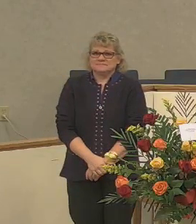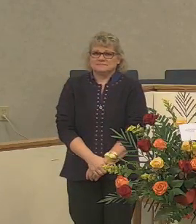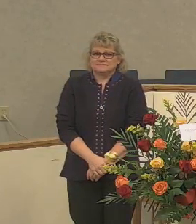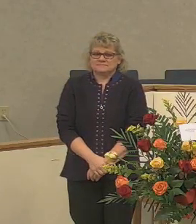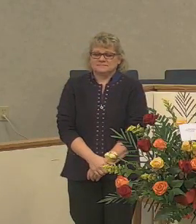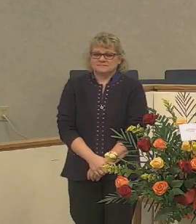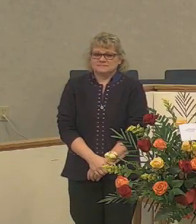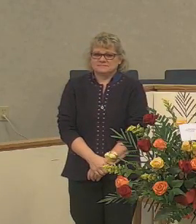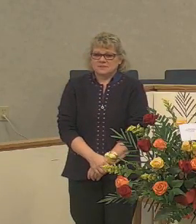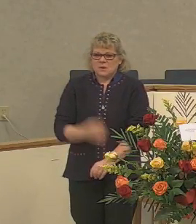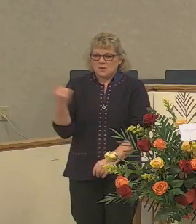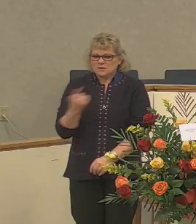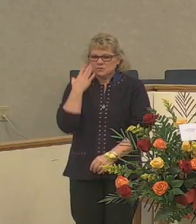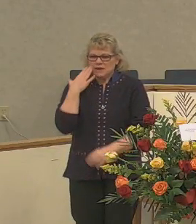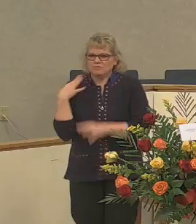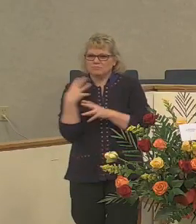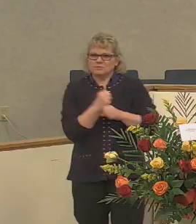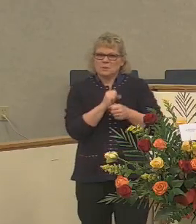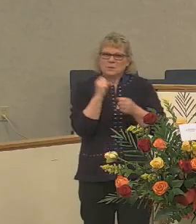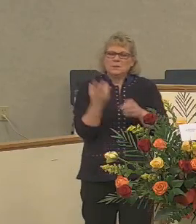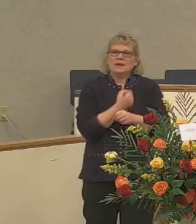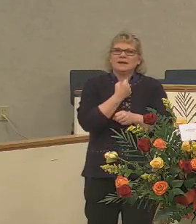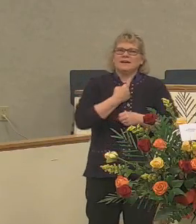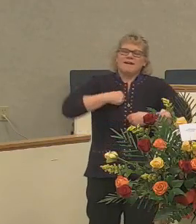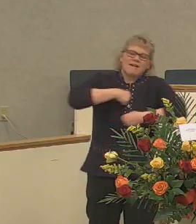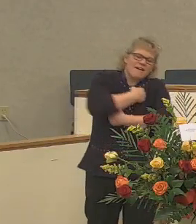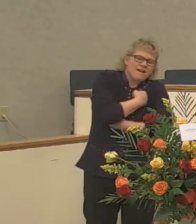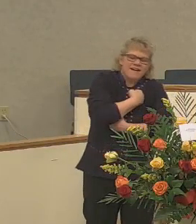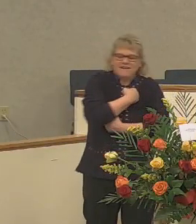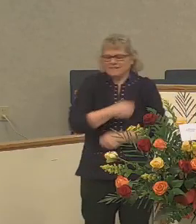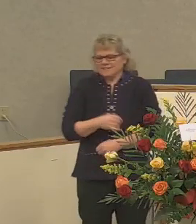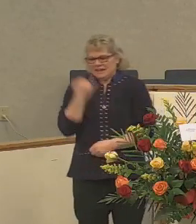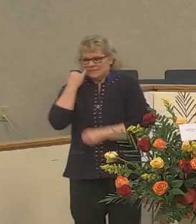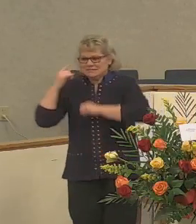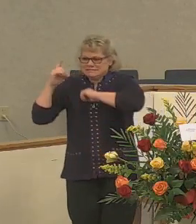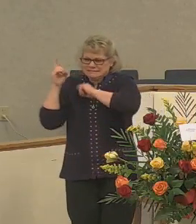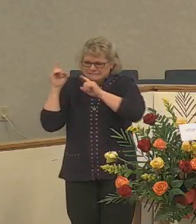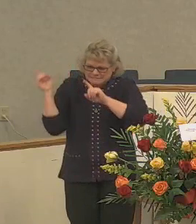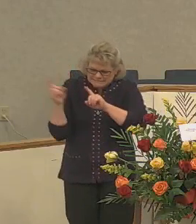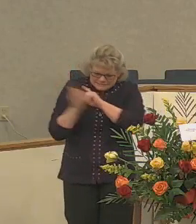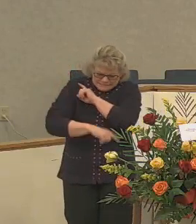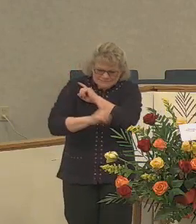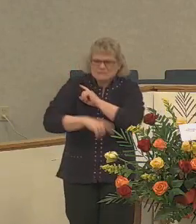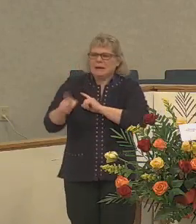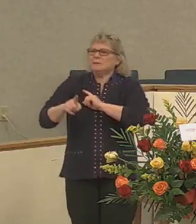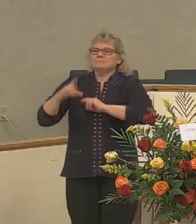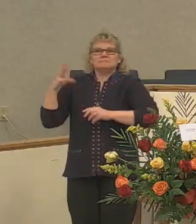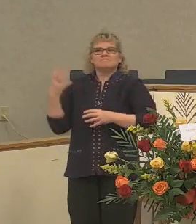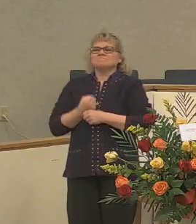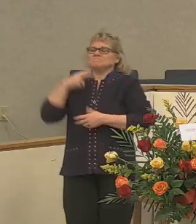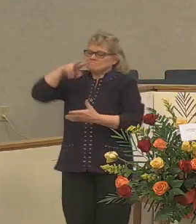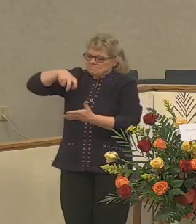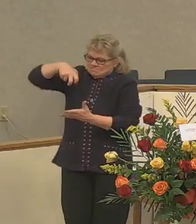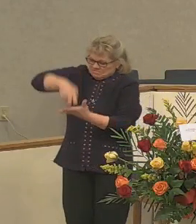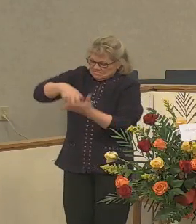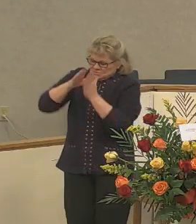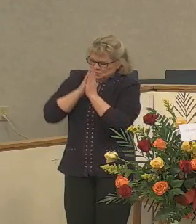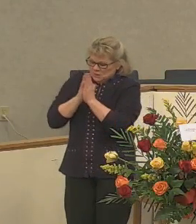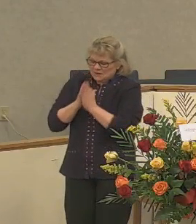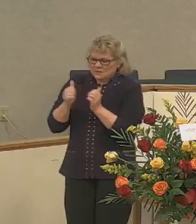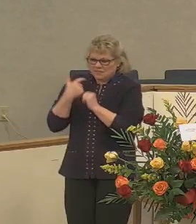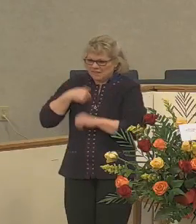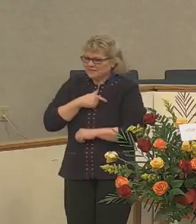win back our hearts with just a simple hug and kneeling by our bed before he went to